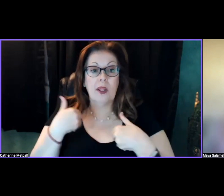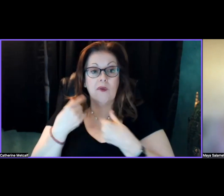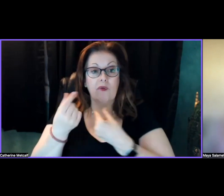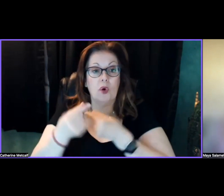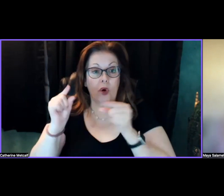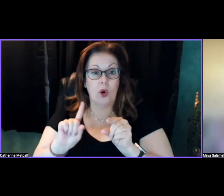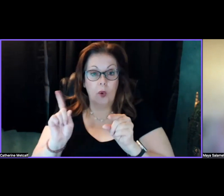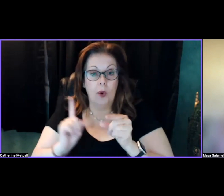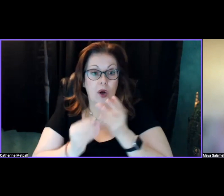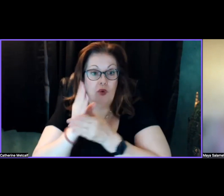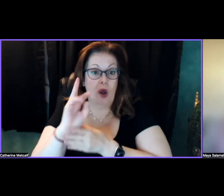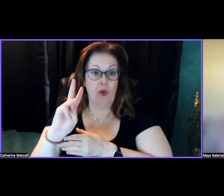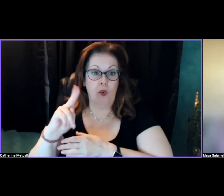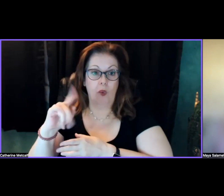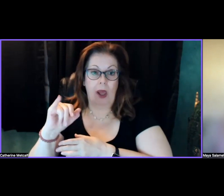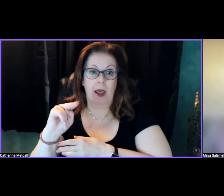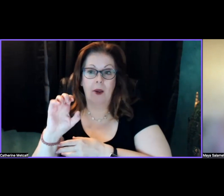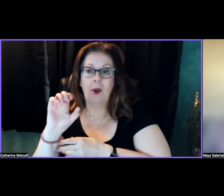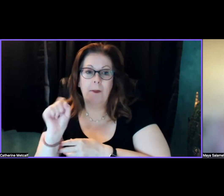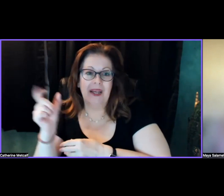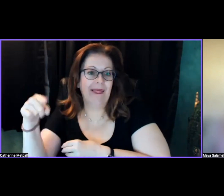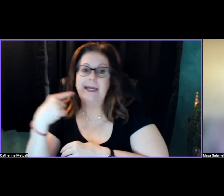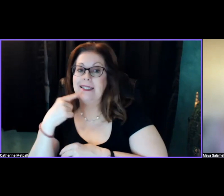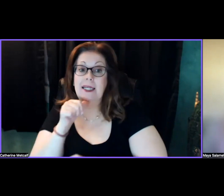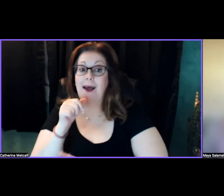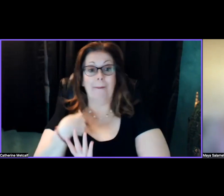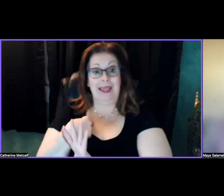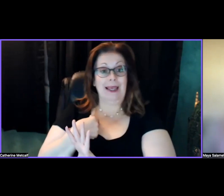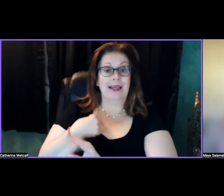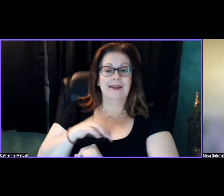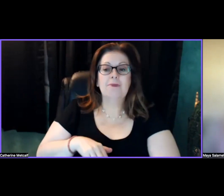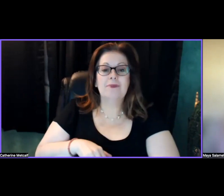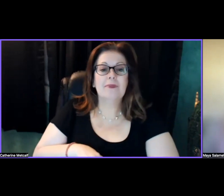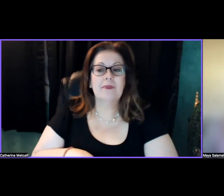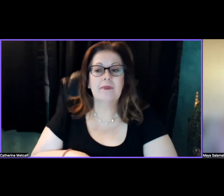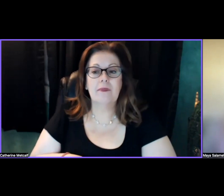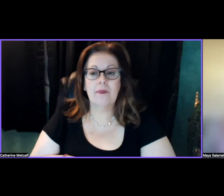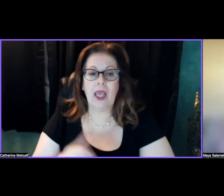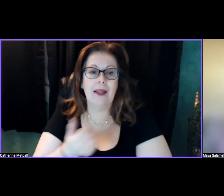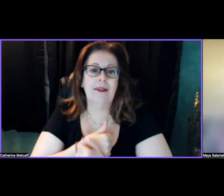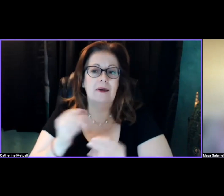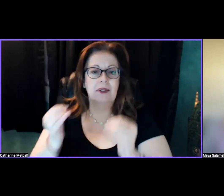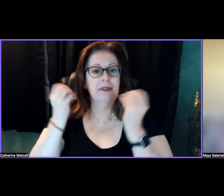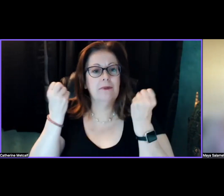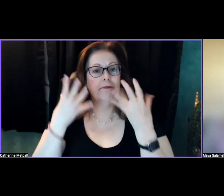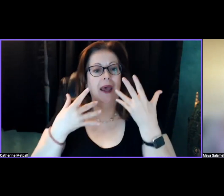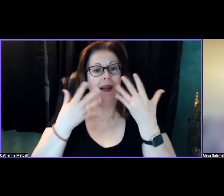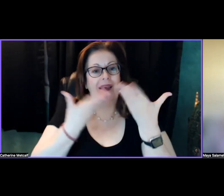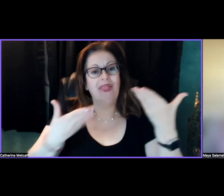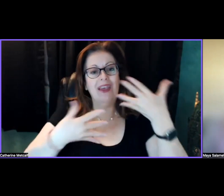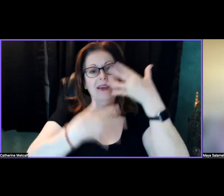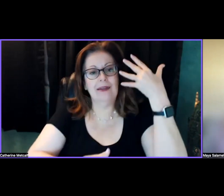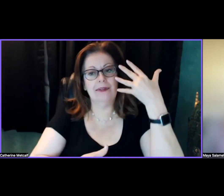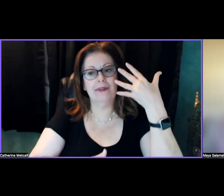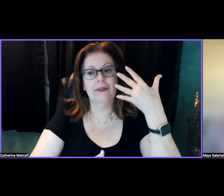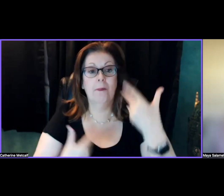Red Onions. They said it, not me. And love teaches us minute things. That